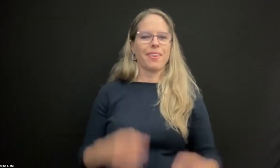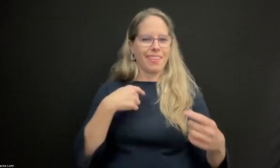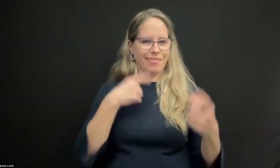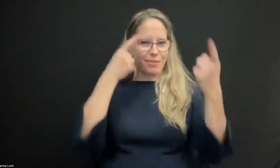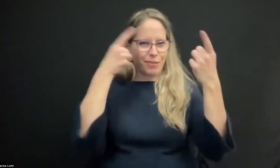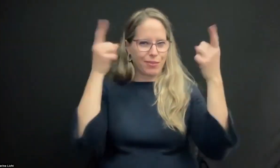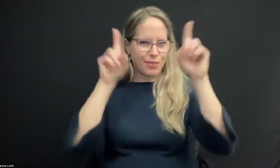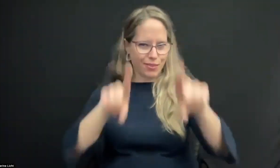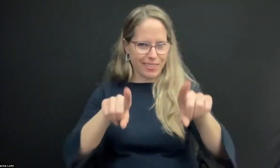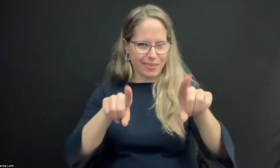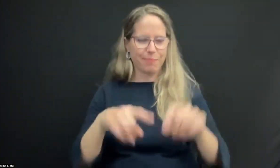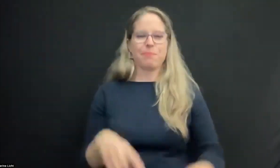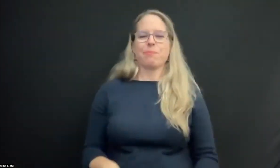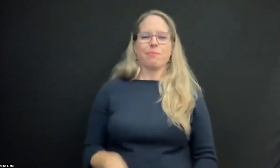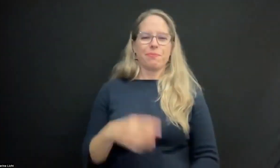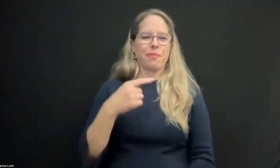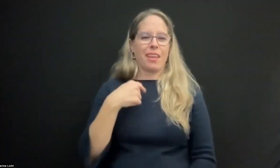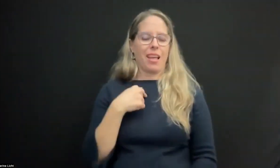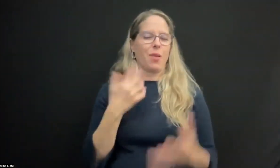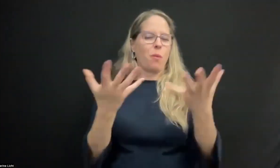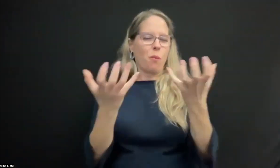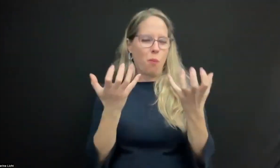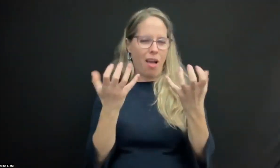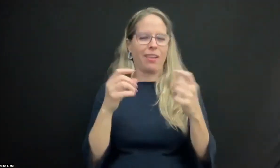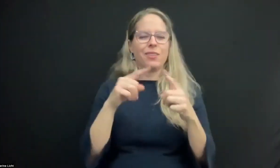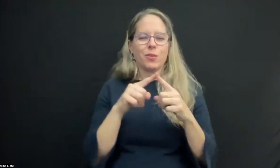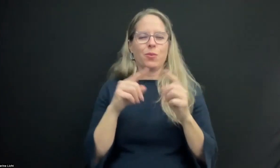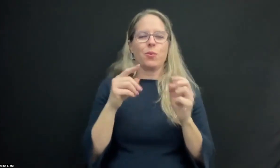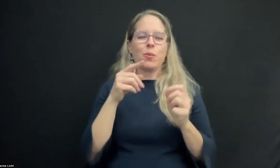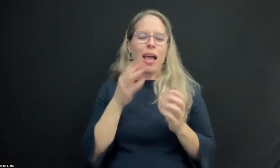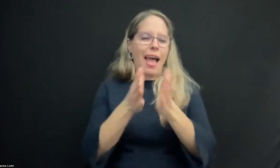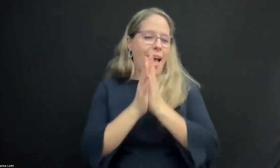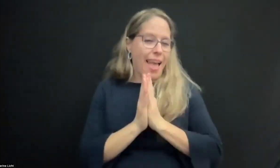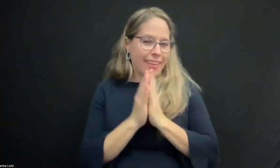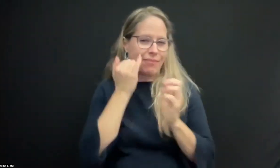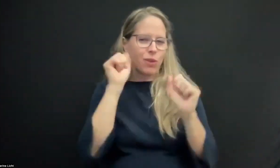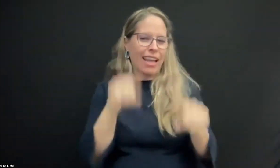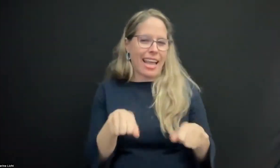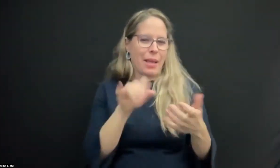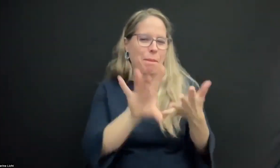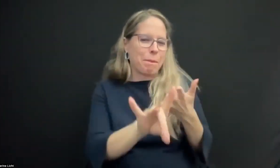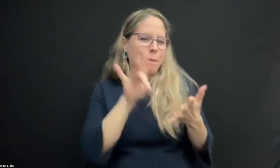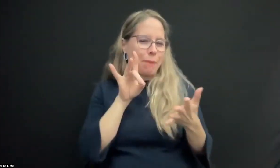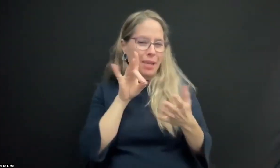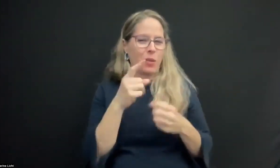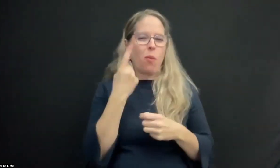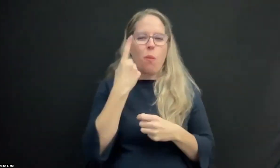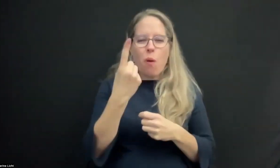This is Trina. I agree. I wanted to ask if you could pick